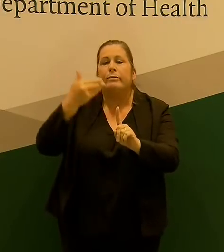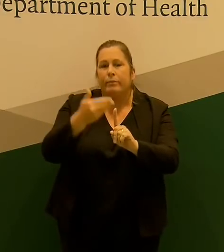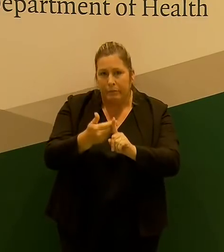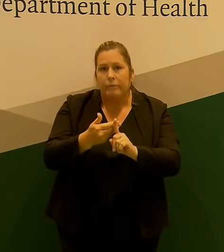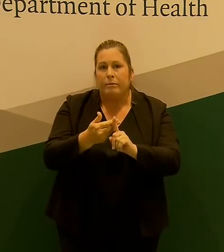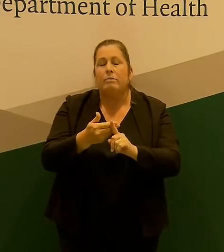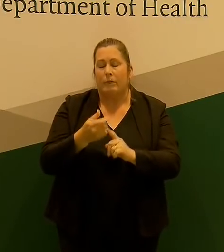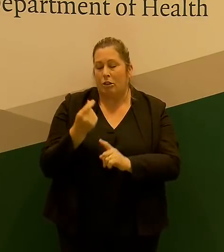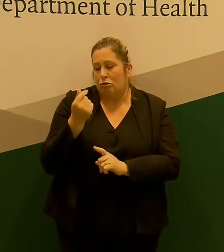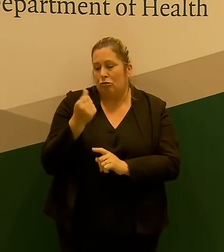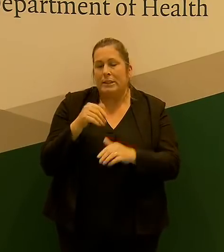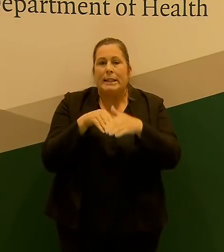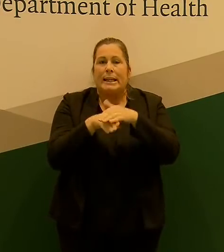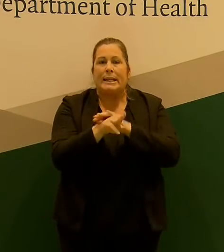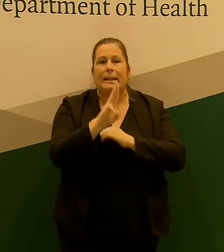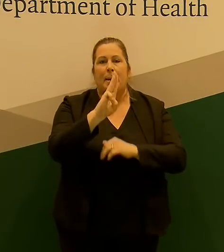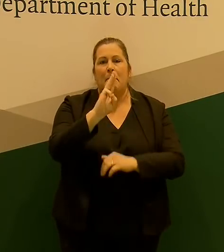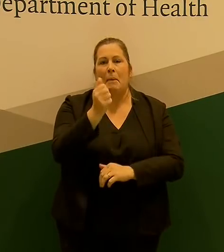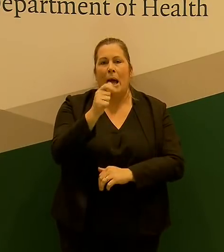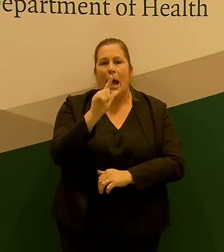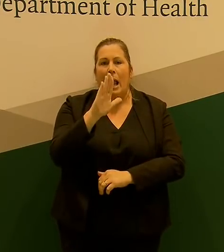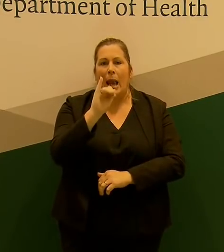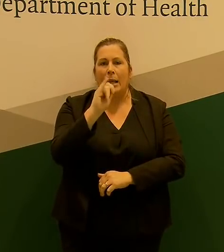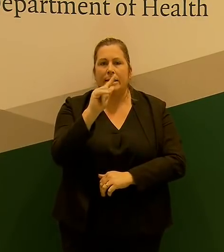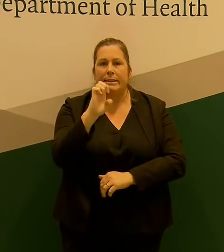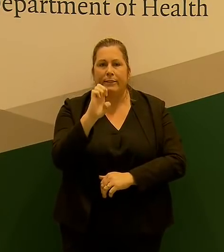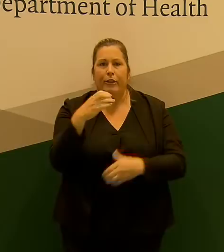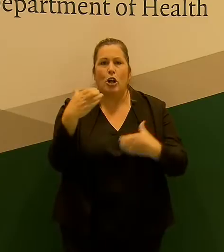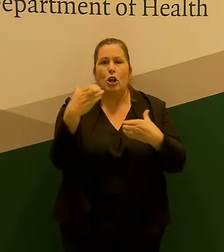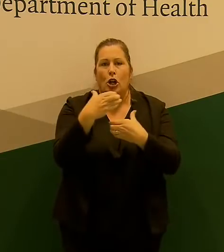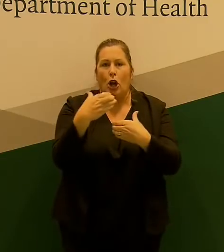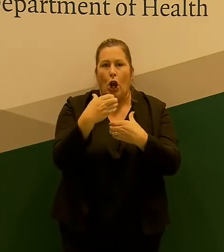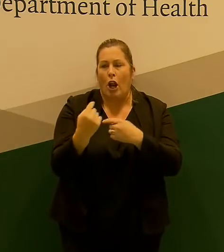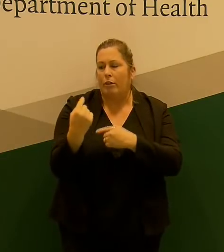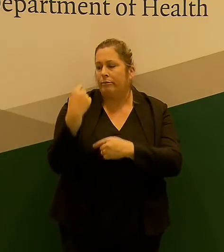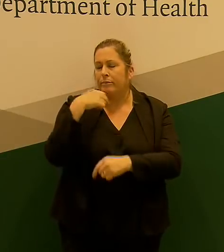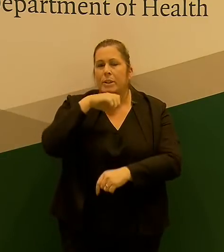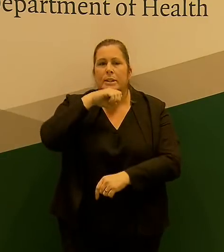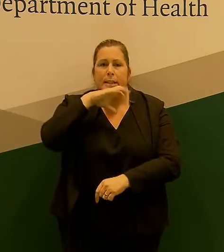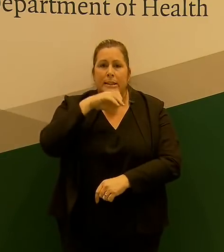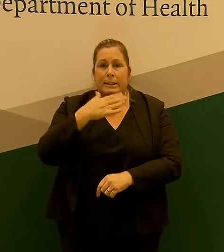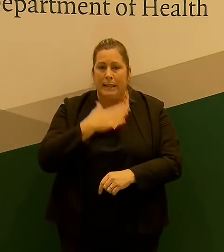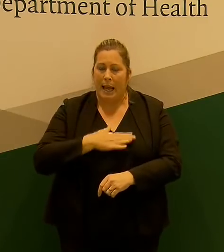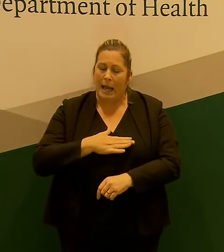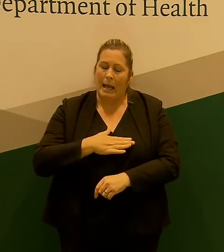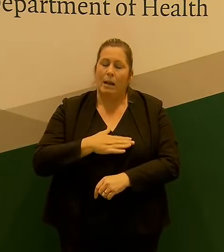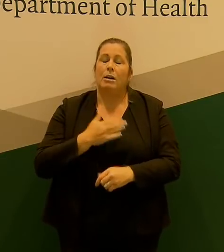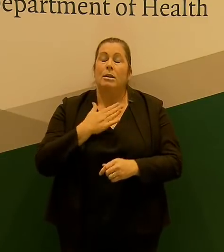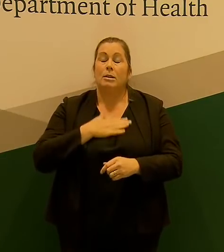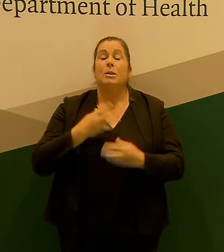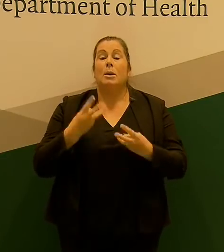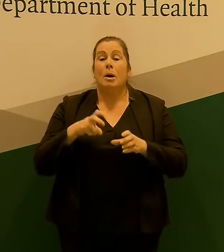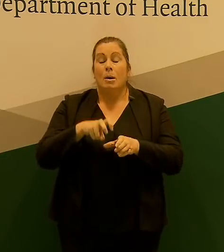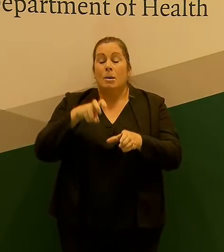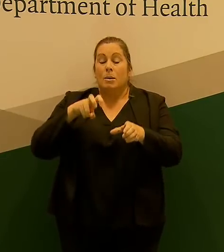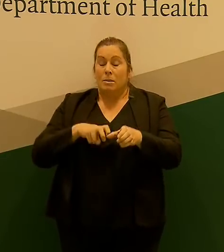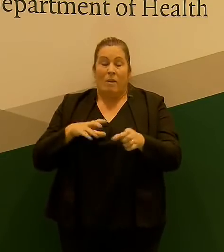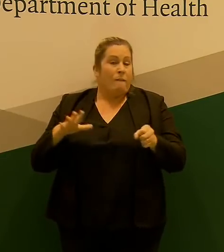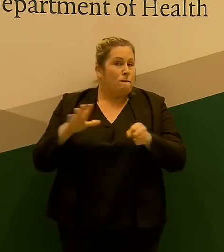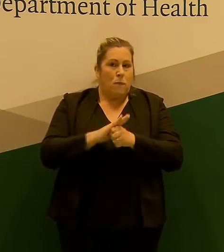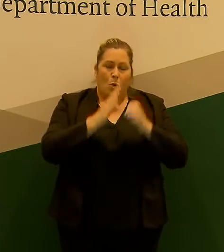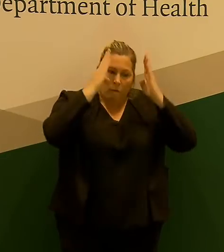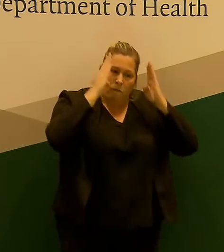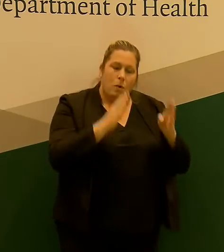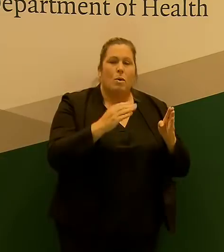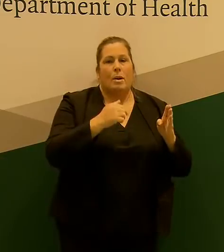for palliative care last Saturday. And I now want to give my energy, attention, and all of my time to Emer and to our two